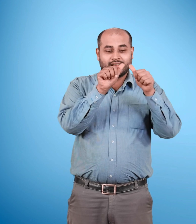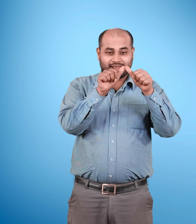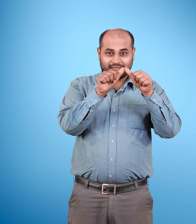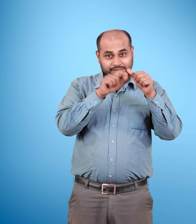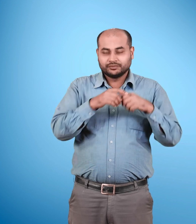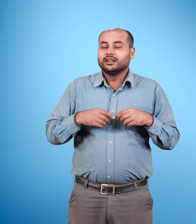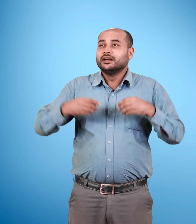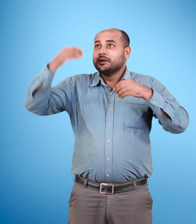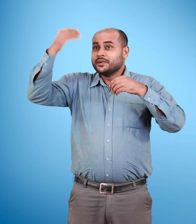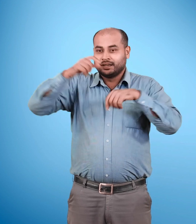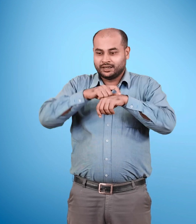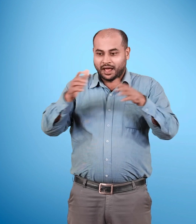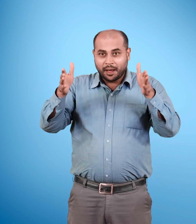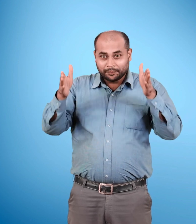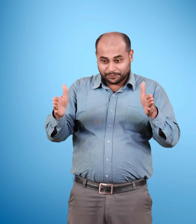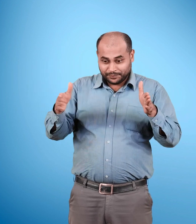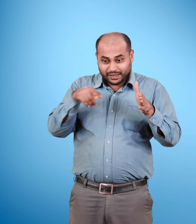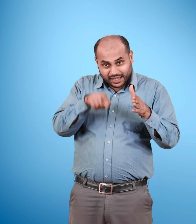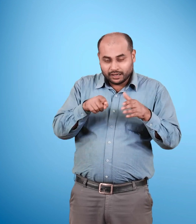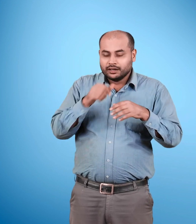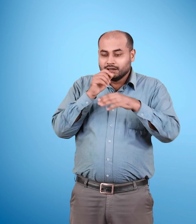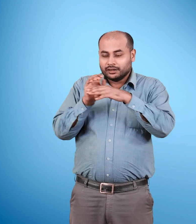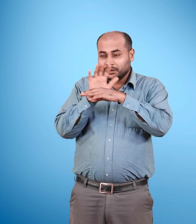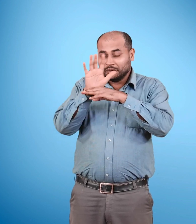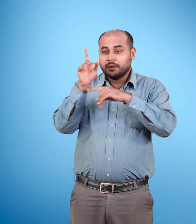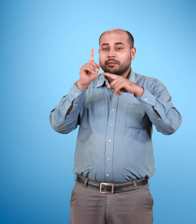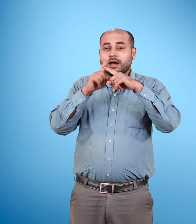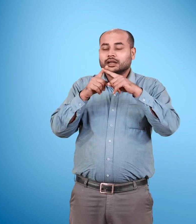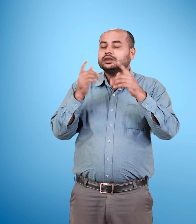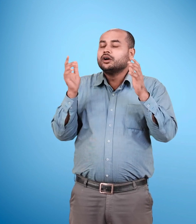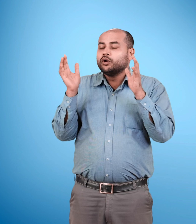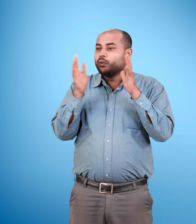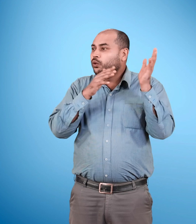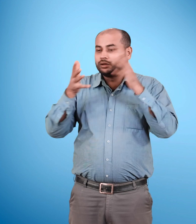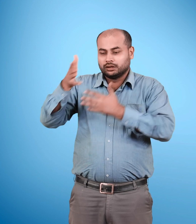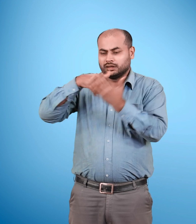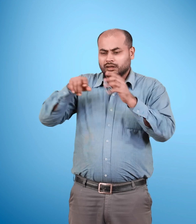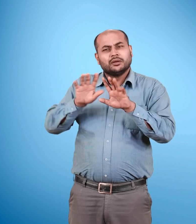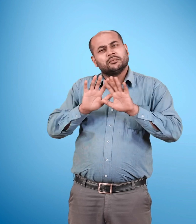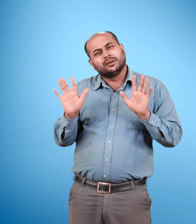A. Water vapor is present in air only during the monsoon.